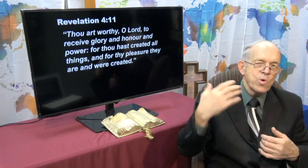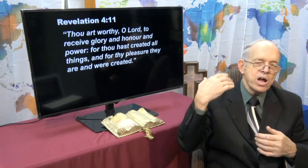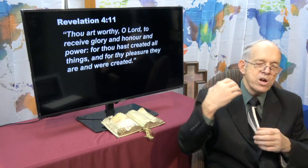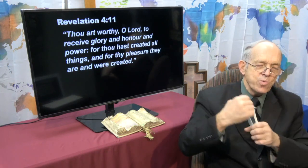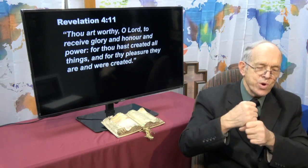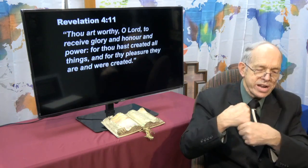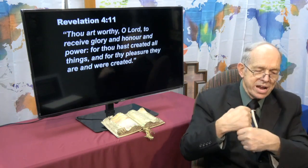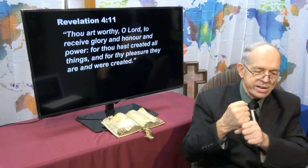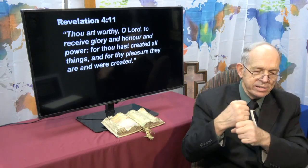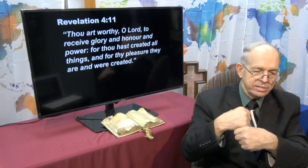were redeemed.